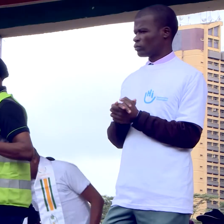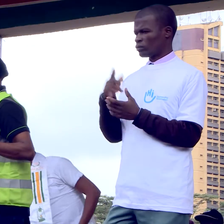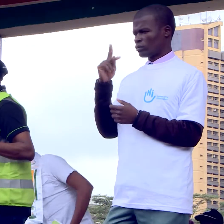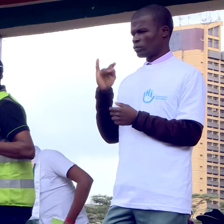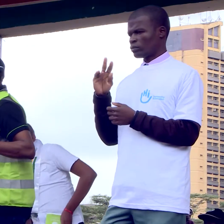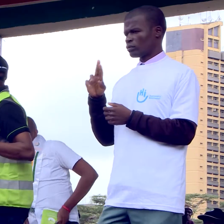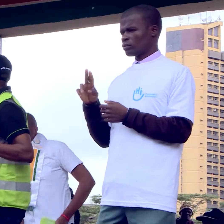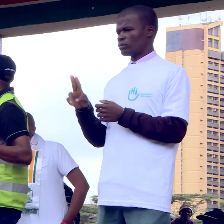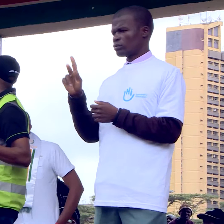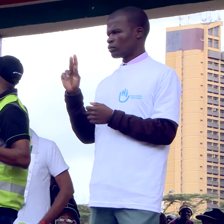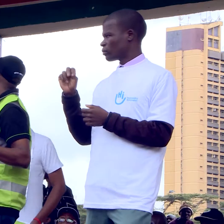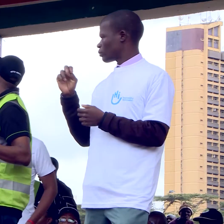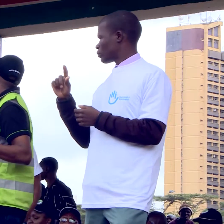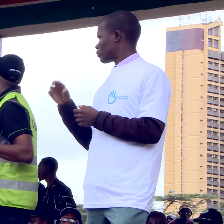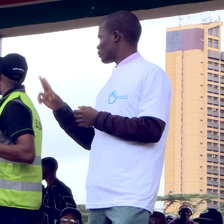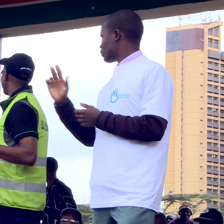let's welcome him.